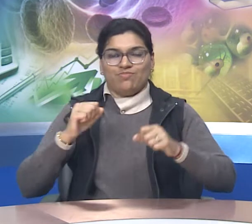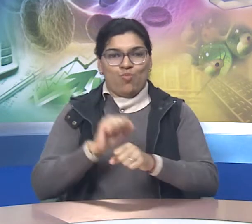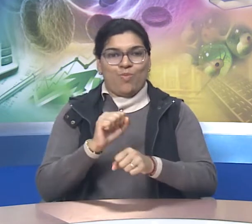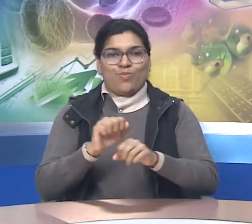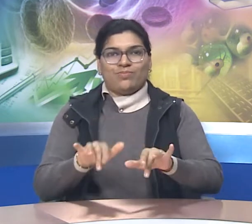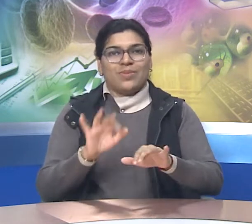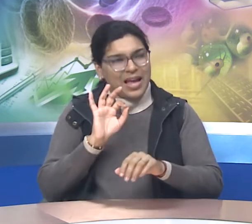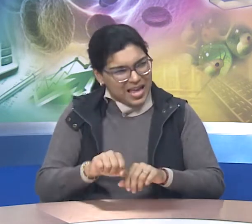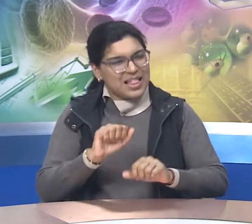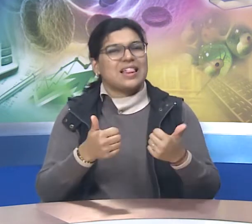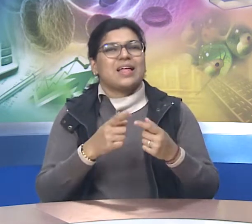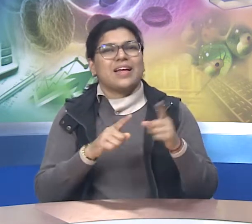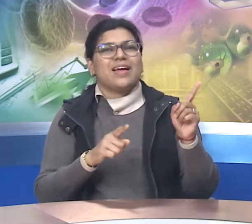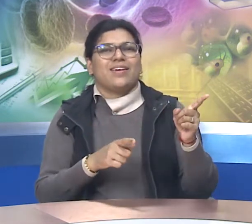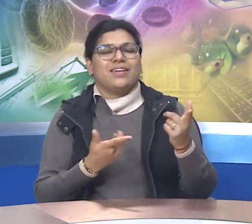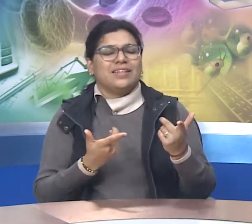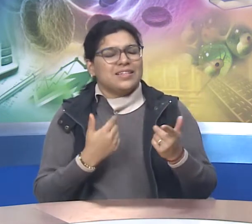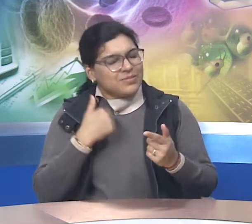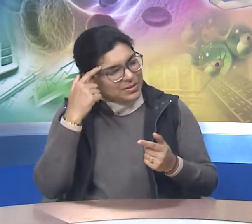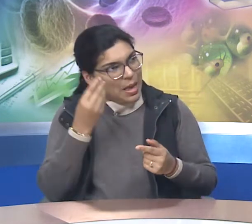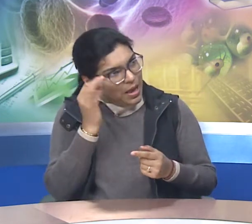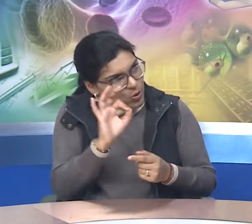head, Shoeshine argued.